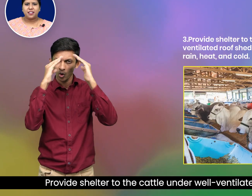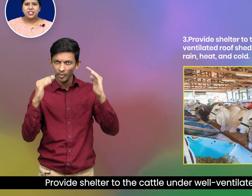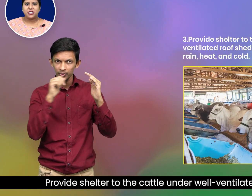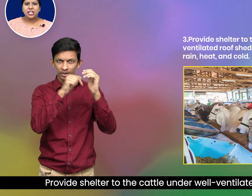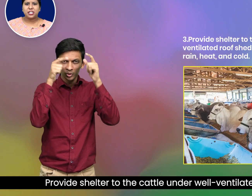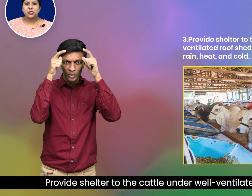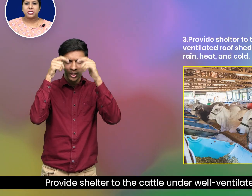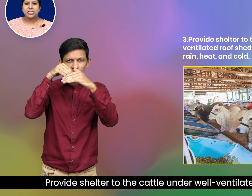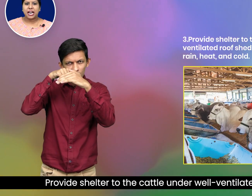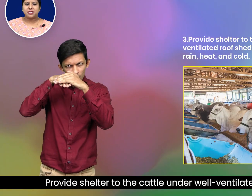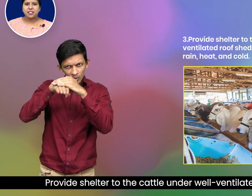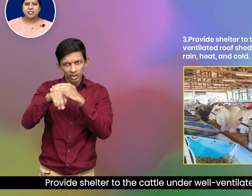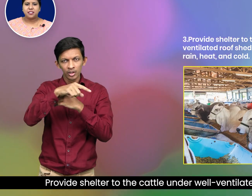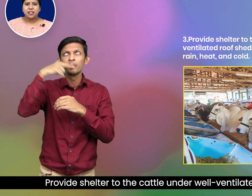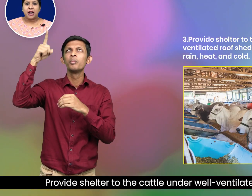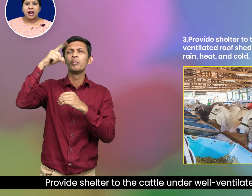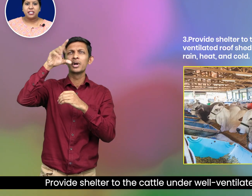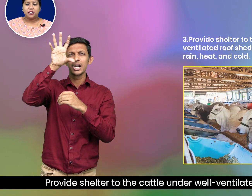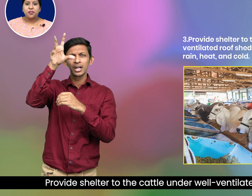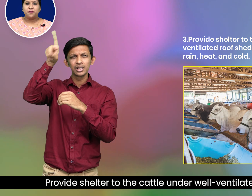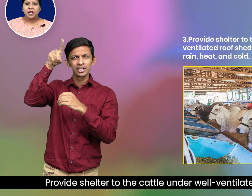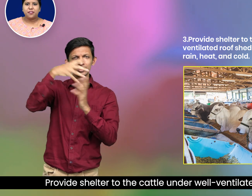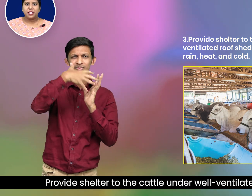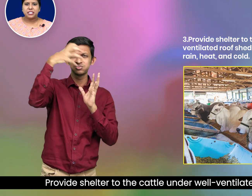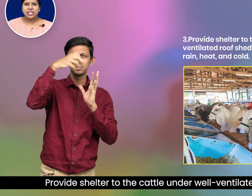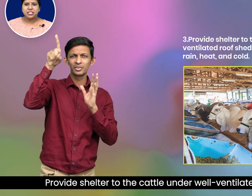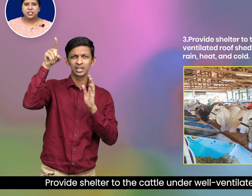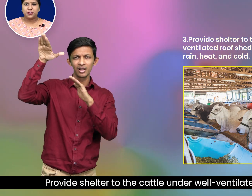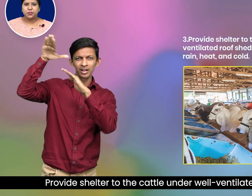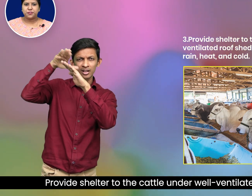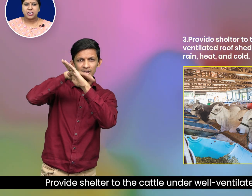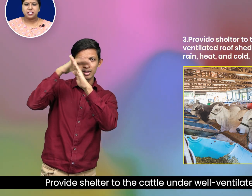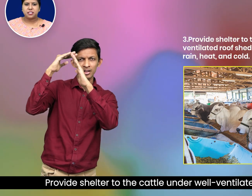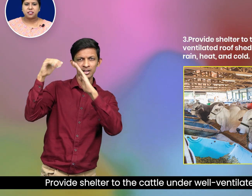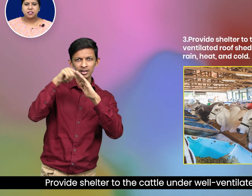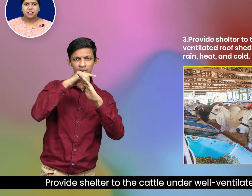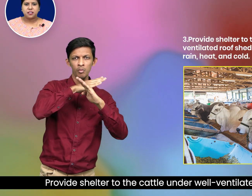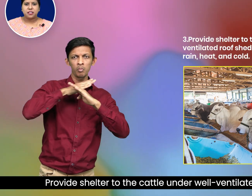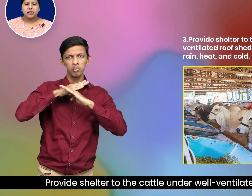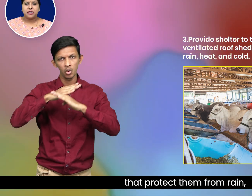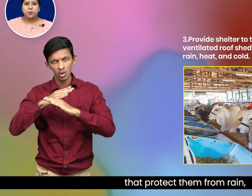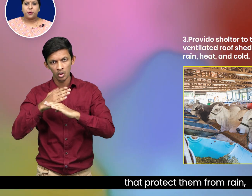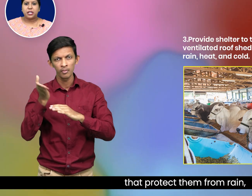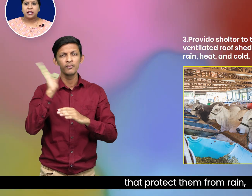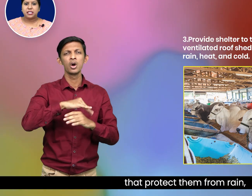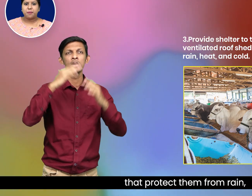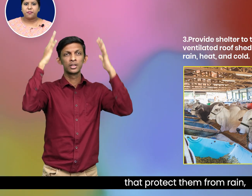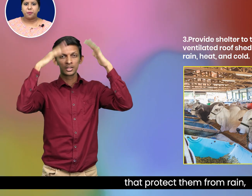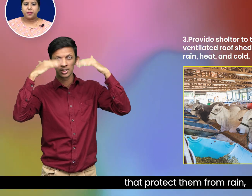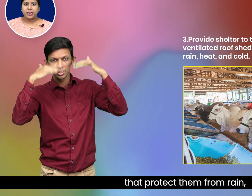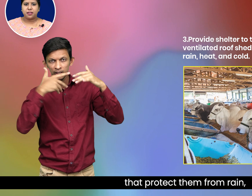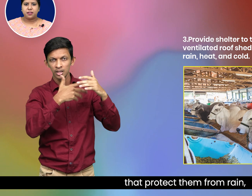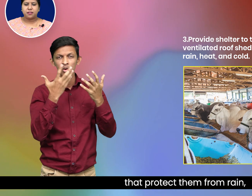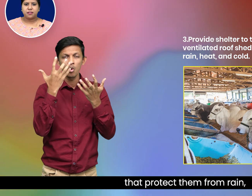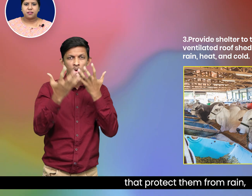Provide shelter to the cattle under well ventilated roof sheds that protect them